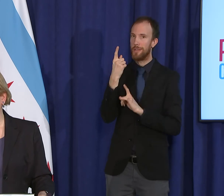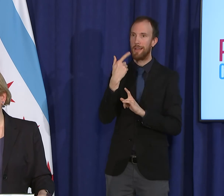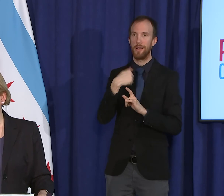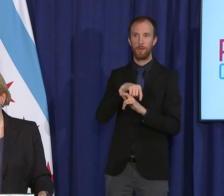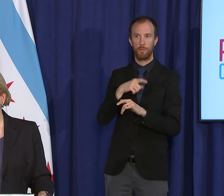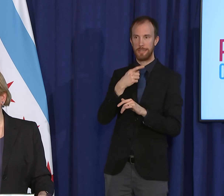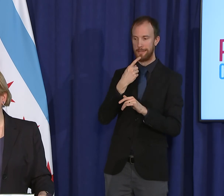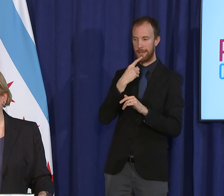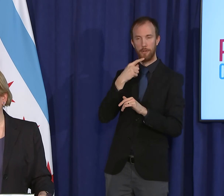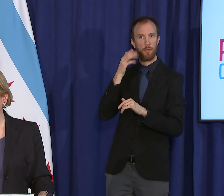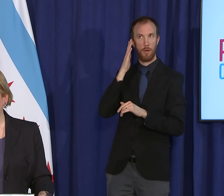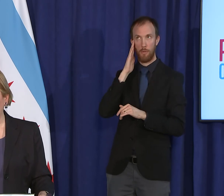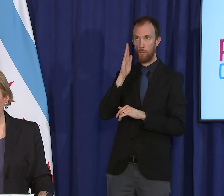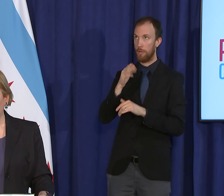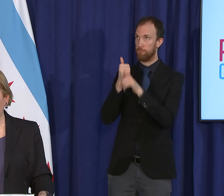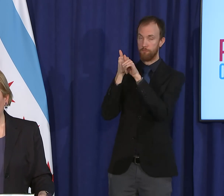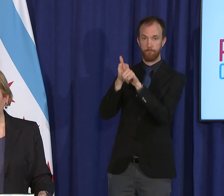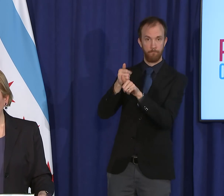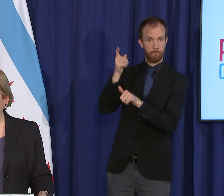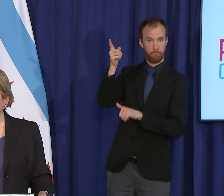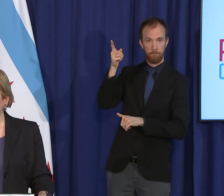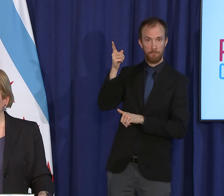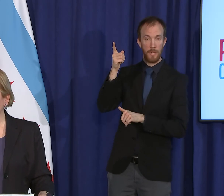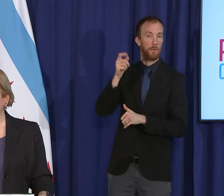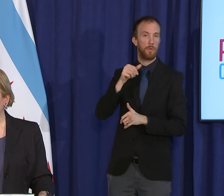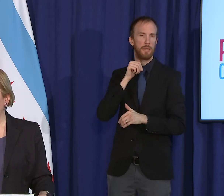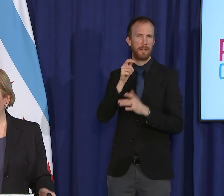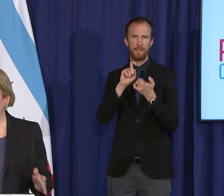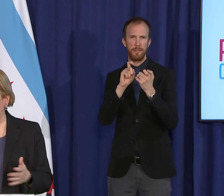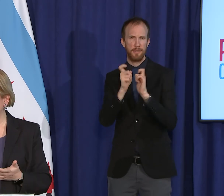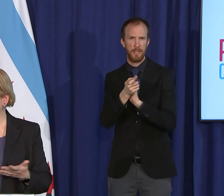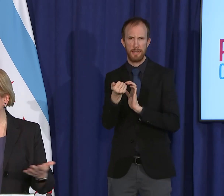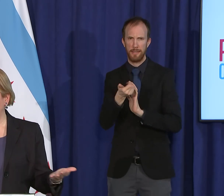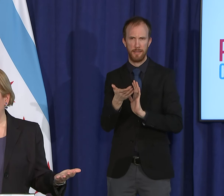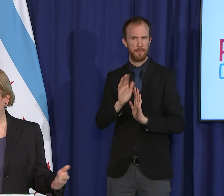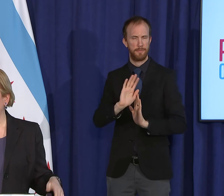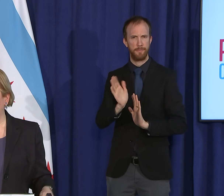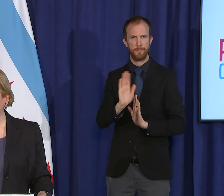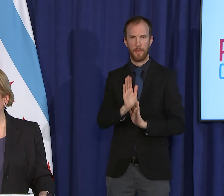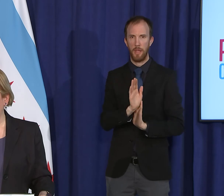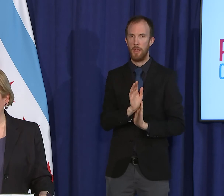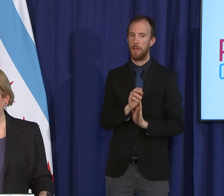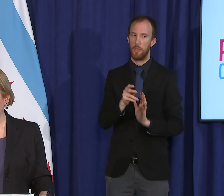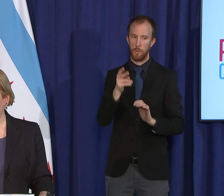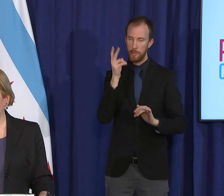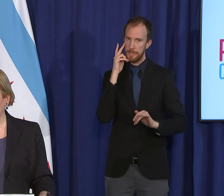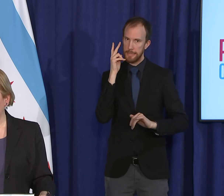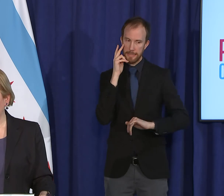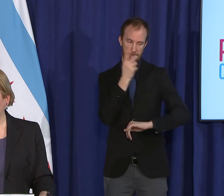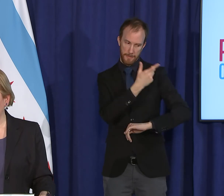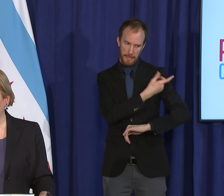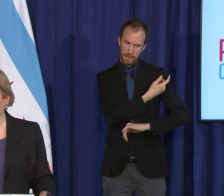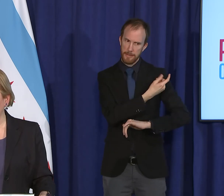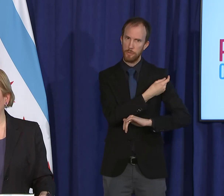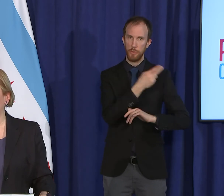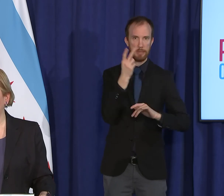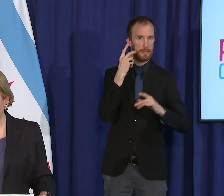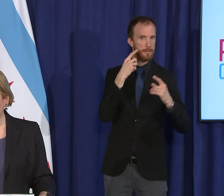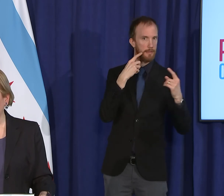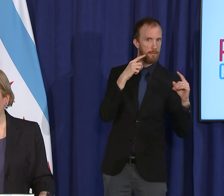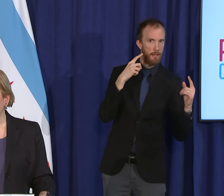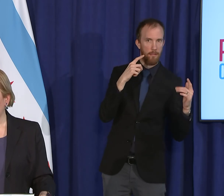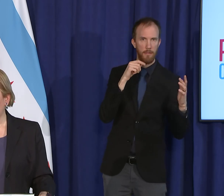that guidance. So we will not be changing. There's certainly, as we see how well these vaccines are performing in the real world, which has